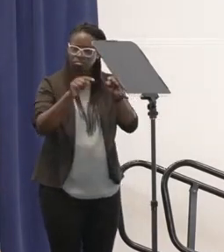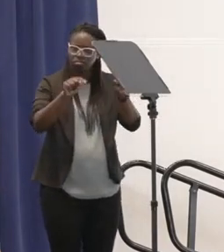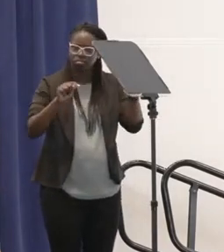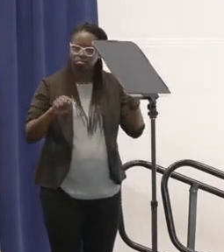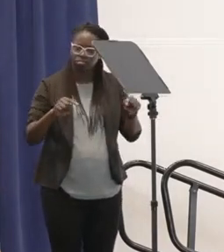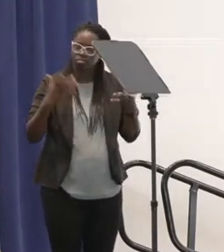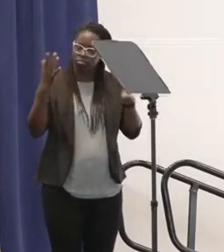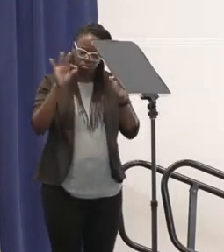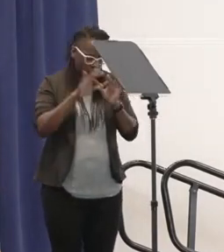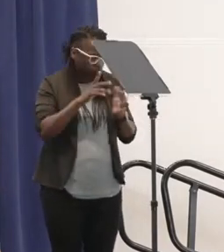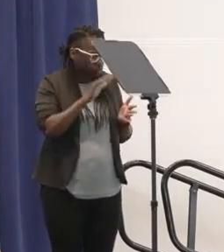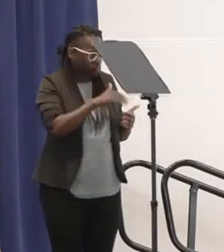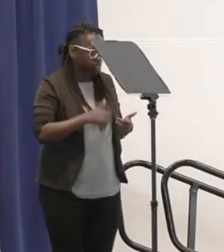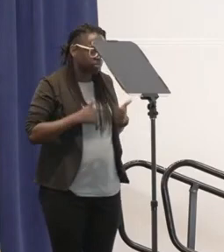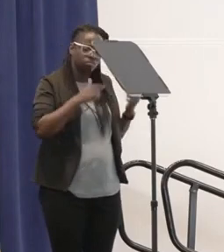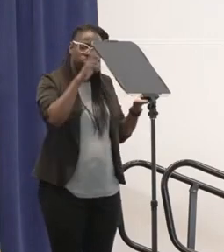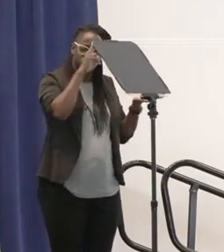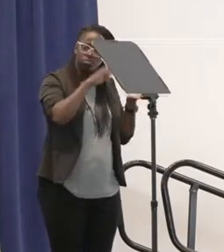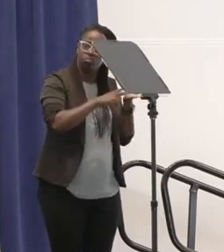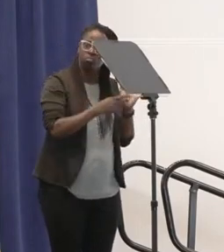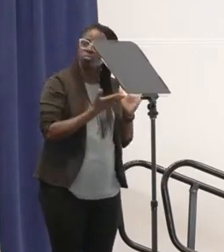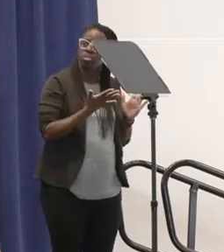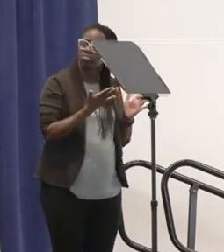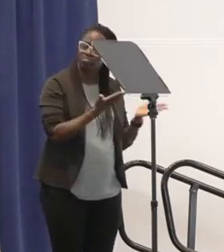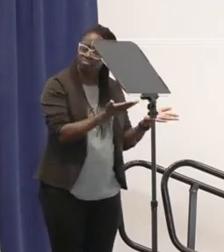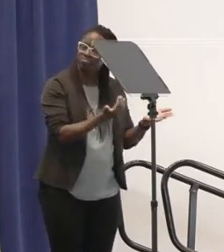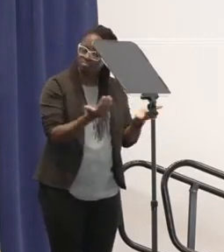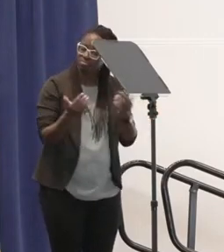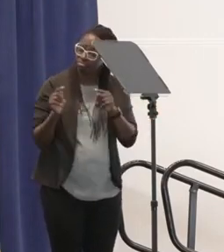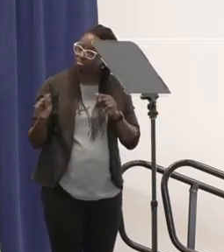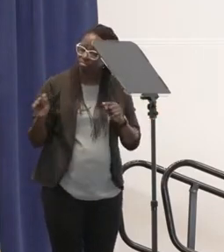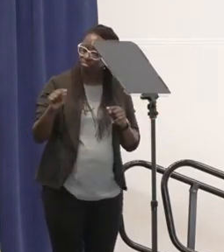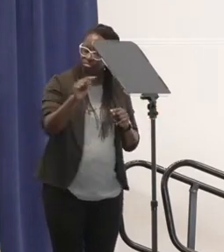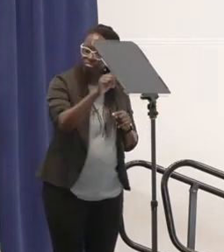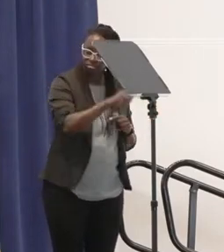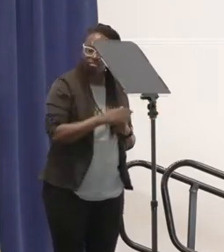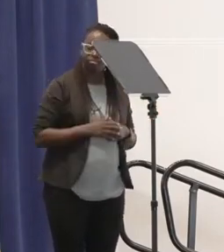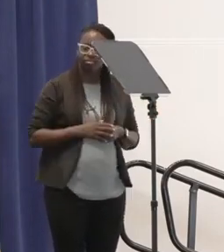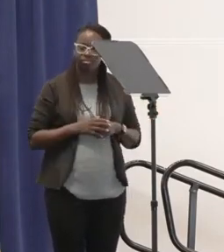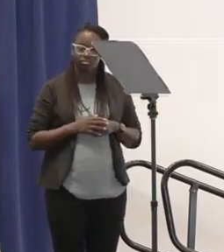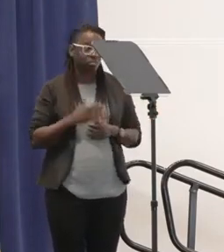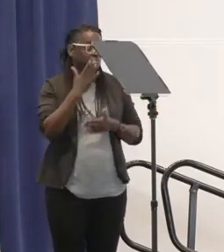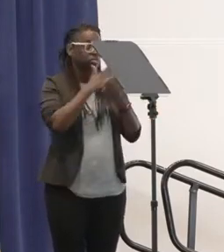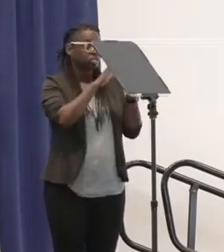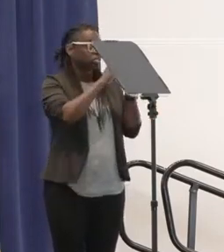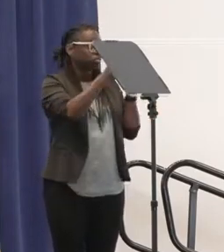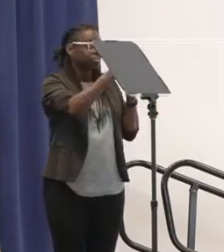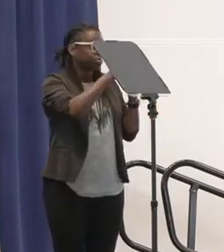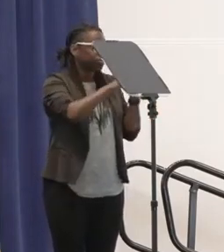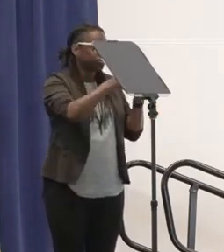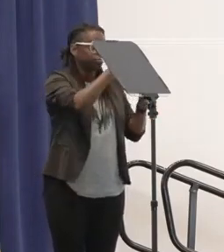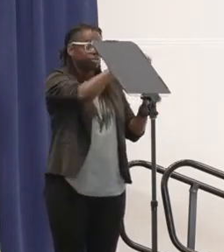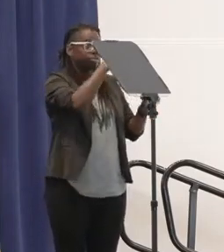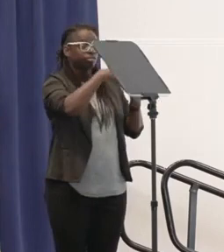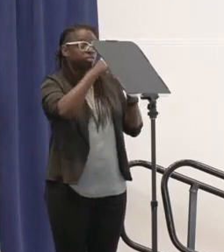applicants, including making every effort to recruit and support transfer students, for example, especially learners from